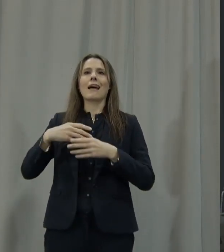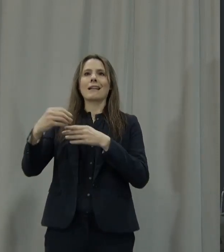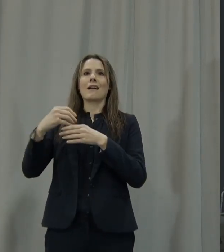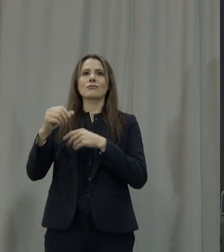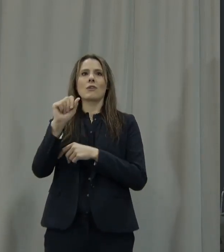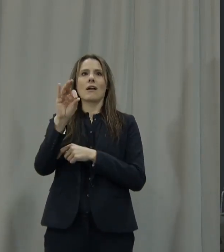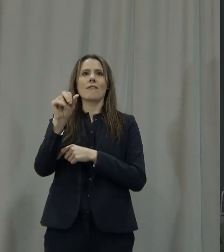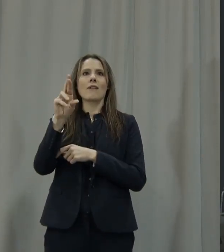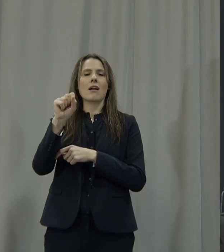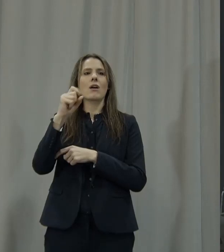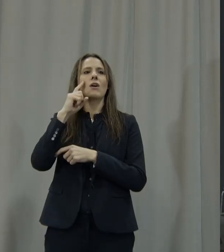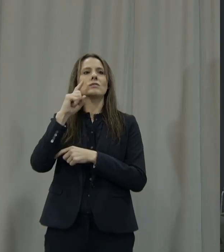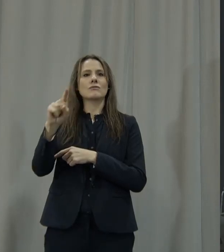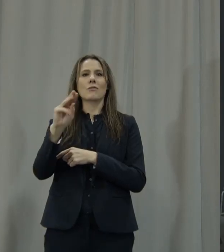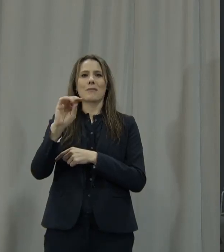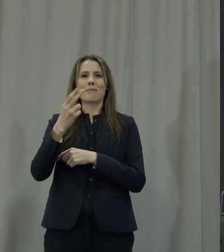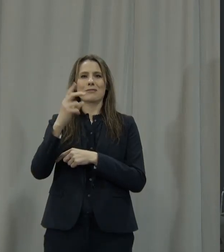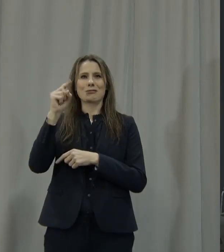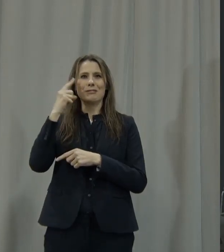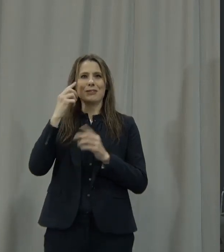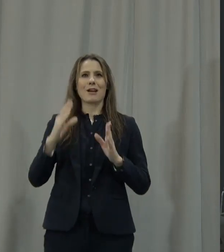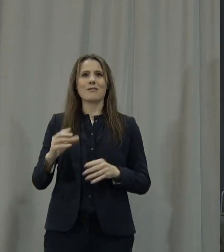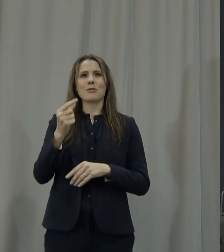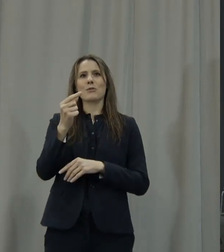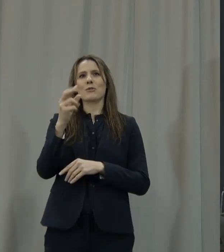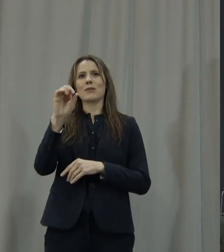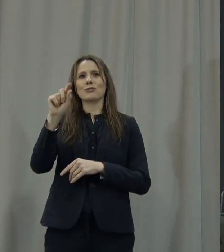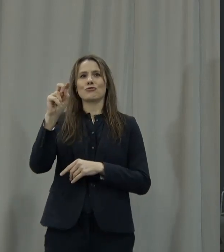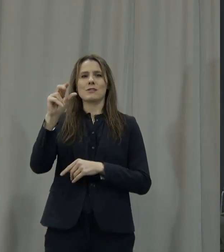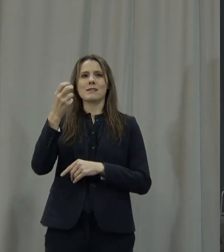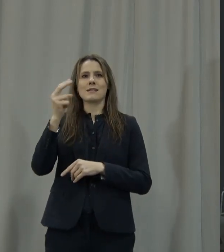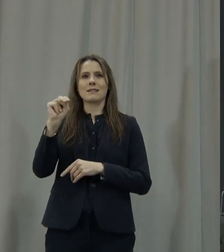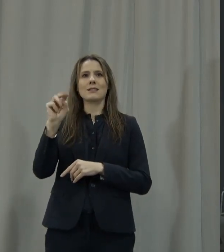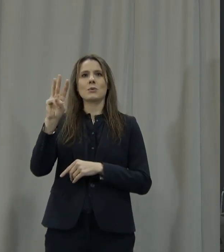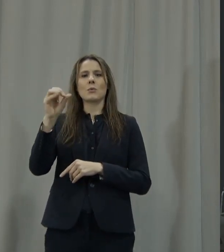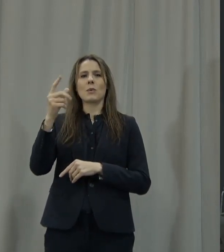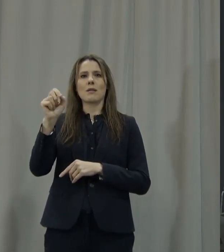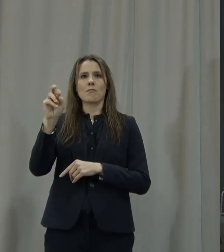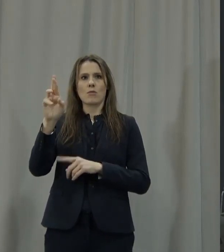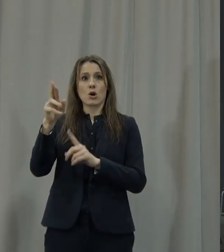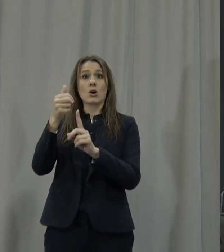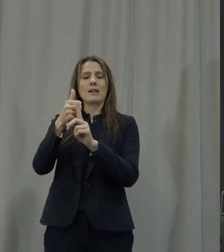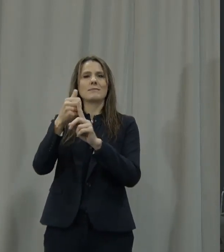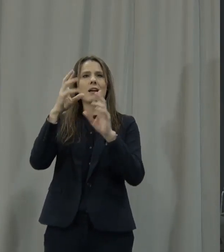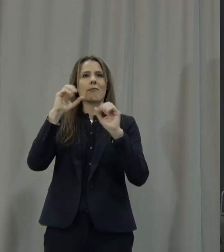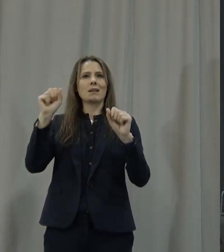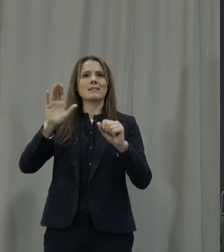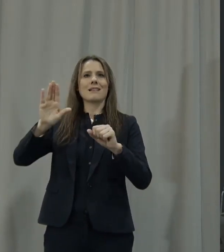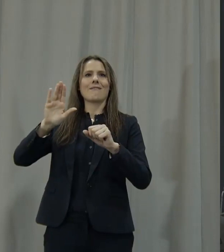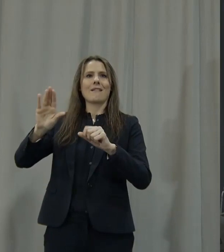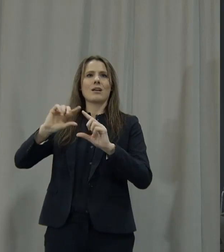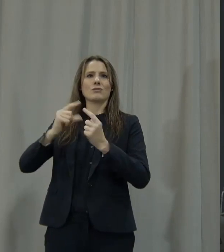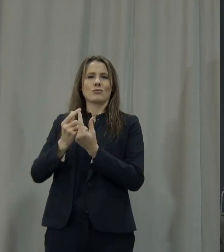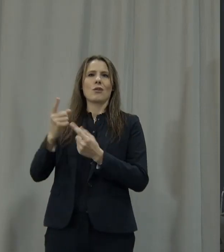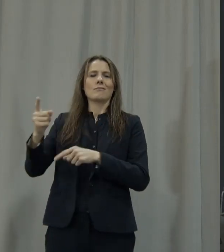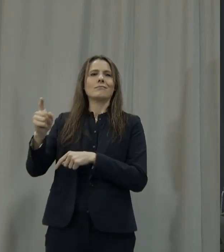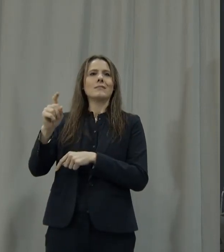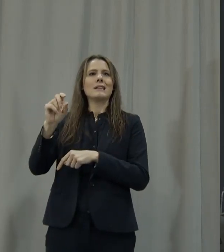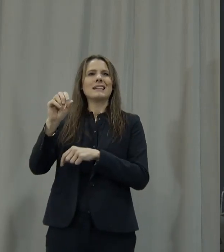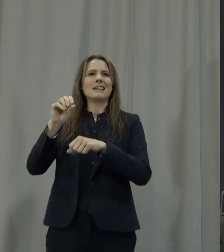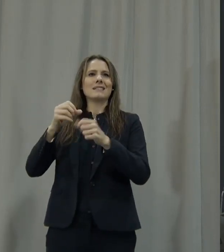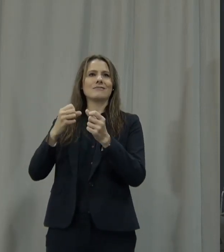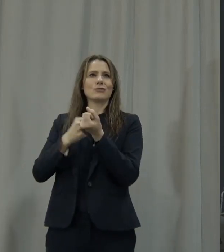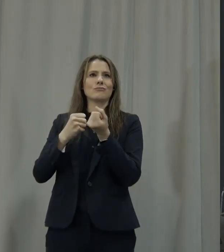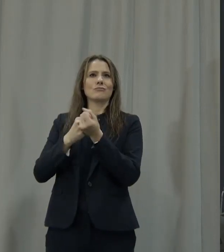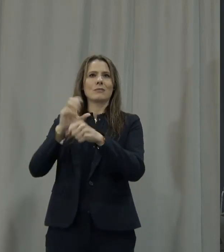for Michigan's Governor Gretchen Whitmer and is president of the Stallworth Consulting Group, LLC, a